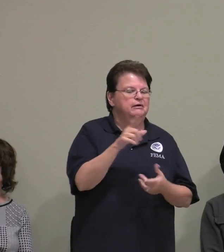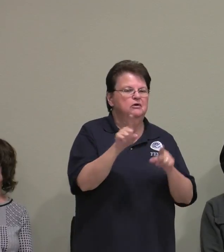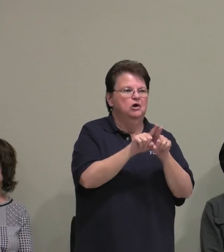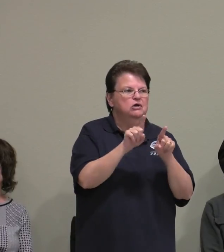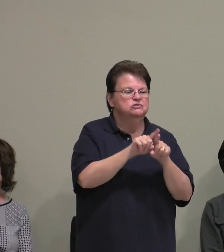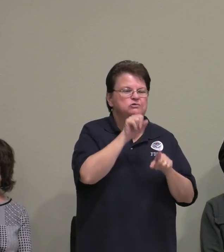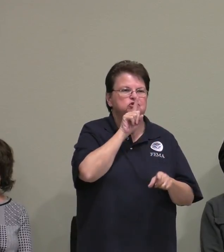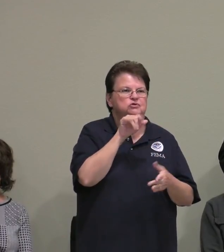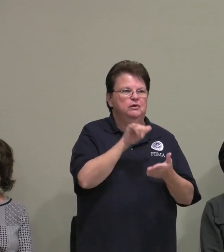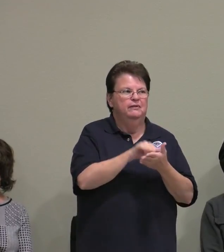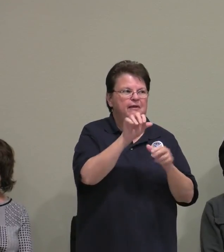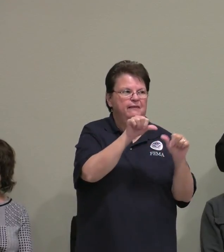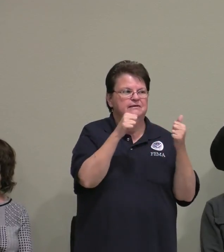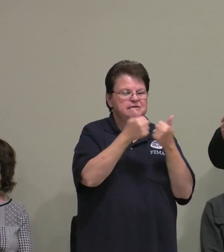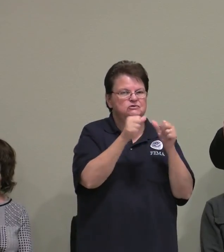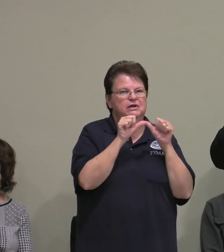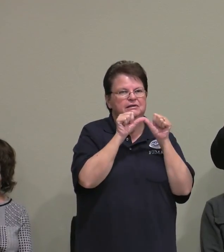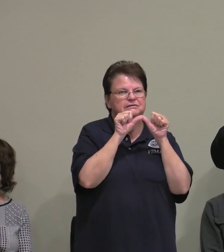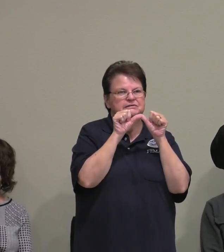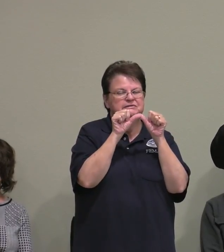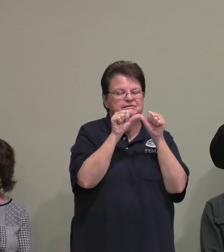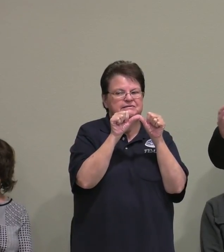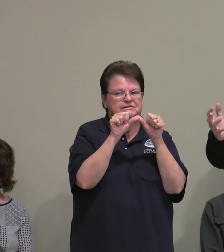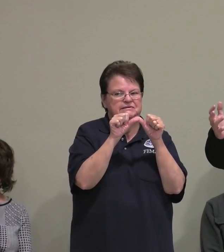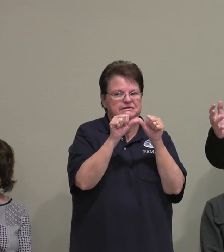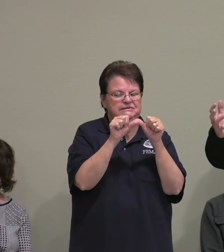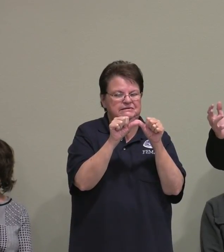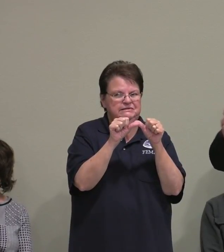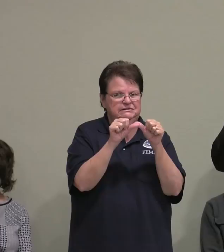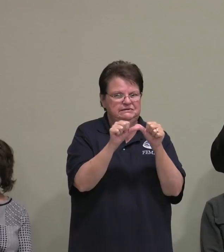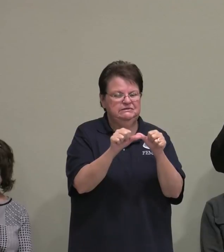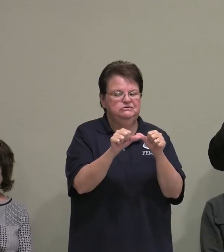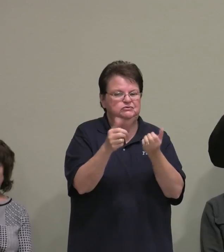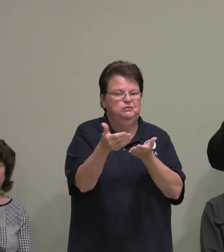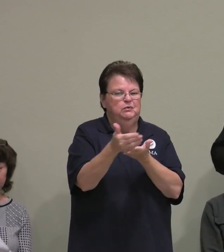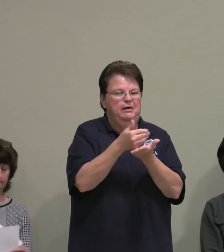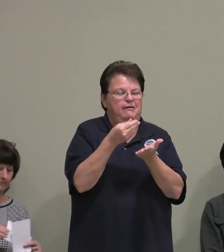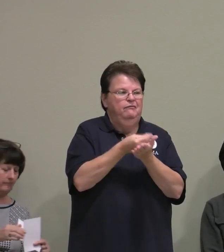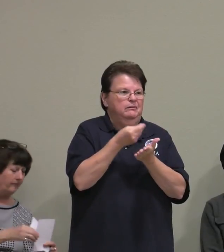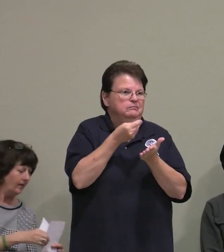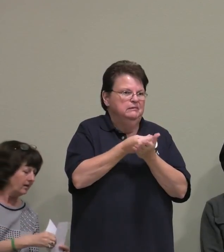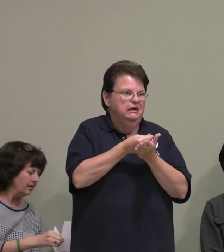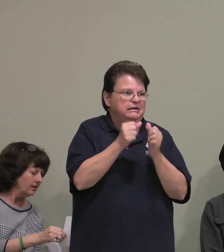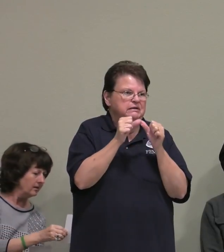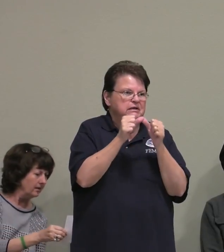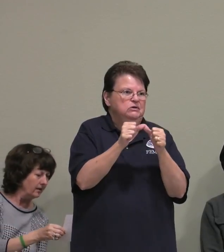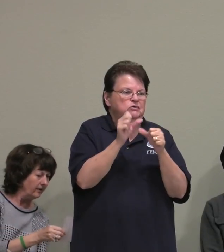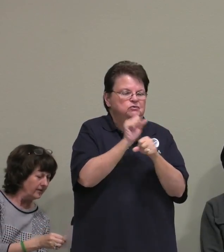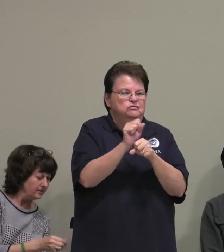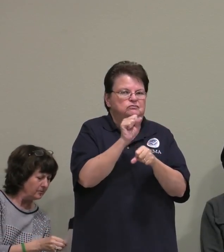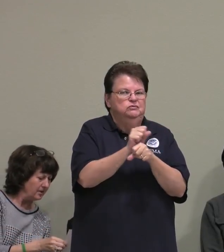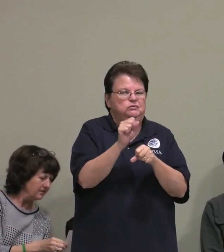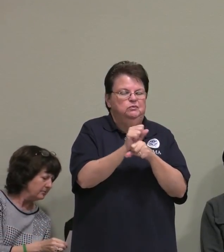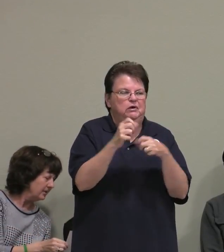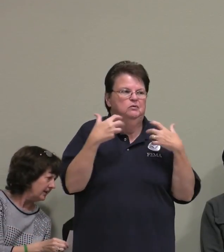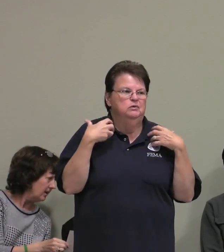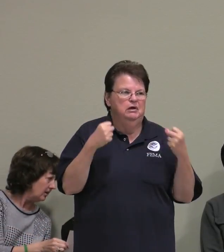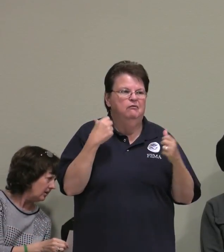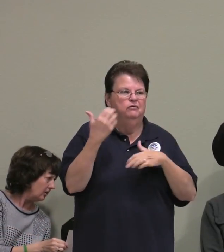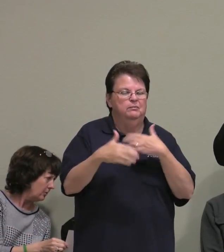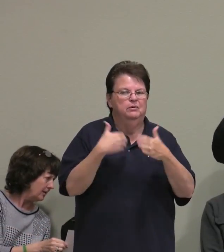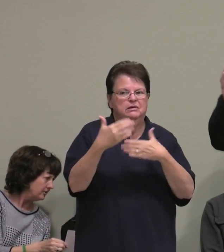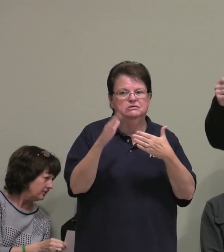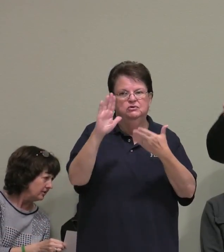that these agencies can continue to have the revenue to move forward and continue the recovery process.